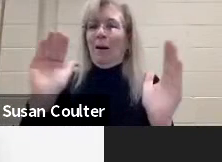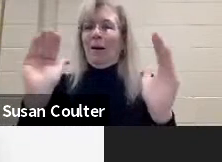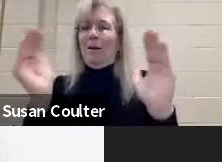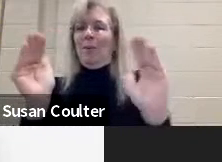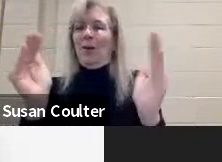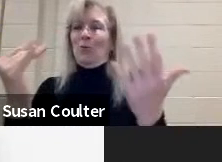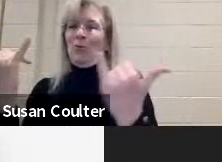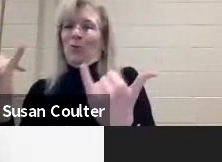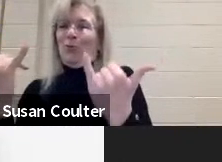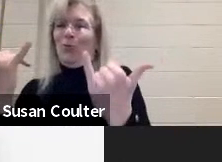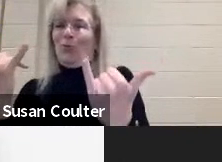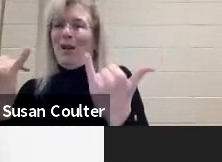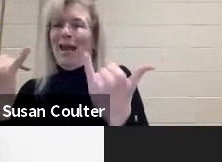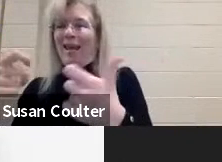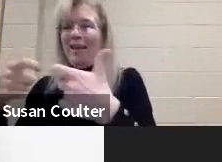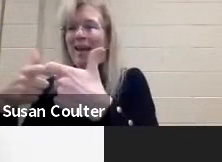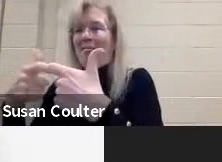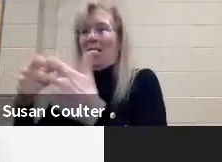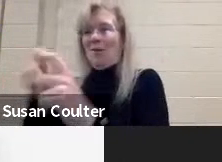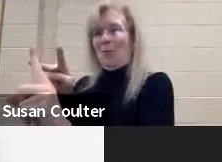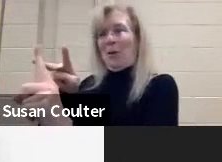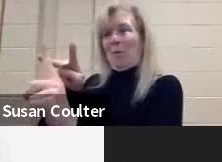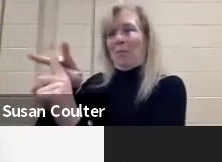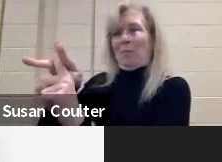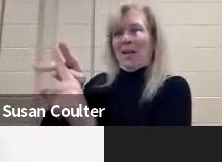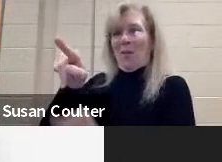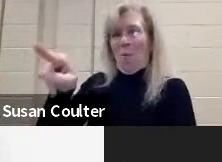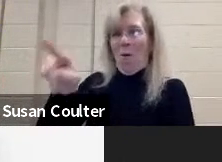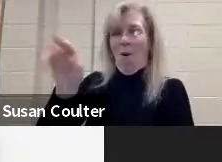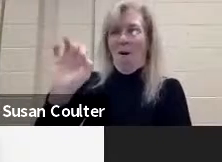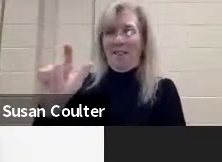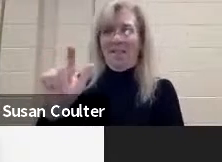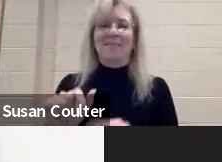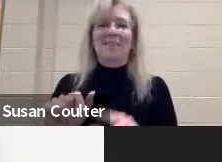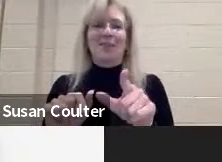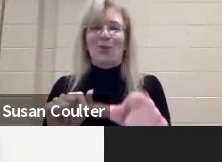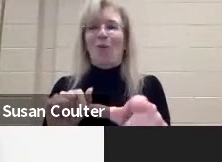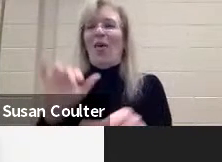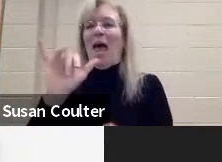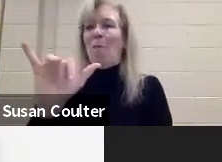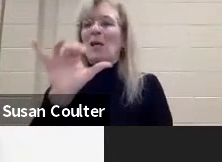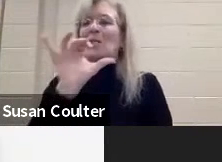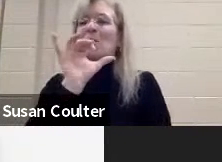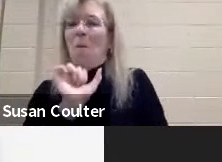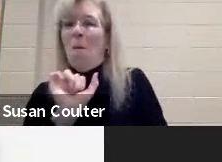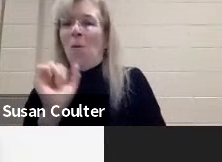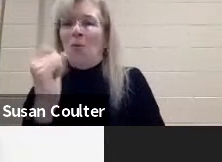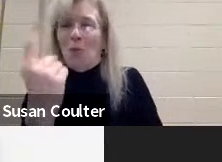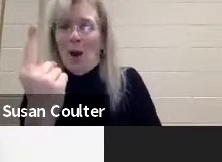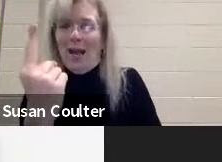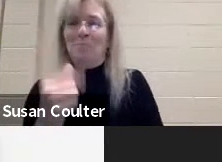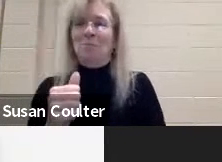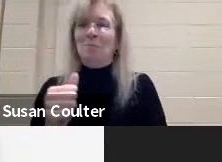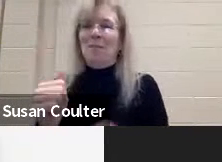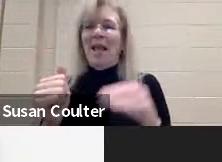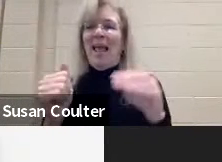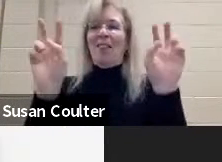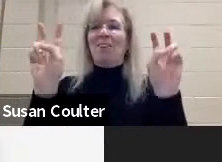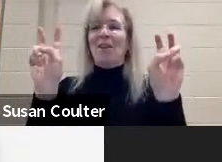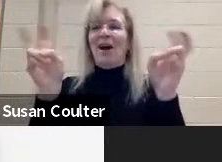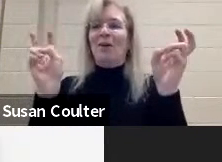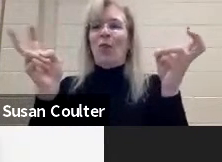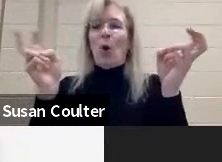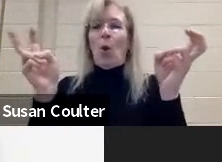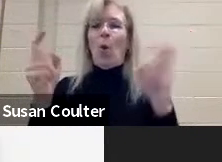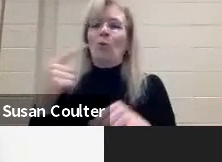cooker compared to today electric regular one. So that was an old one.